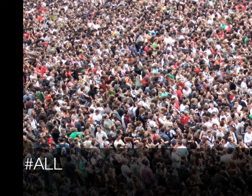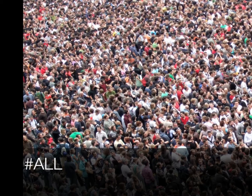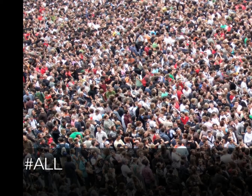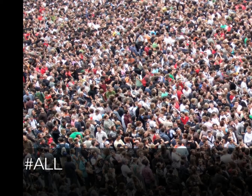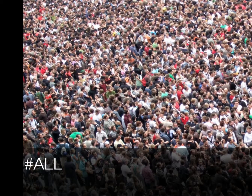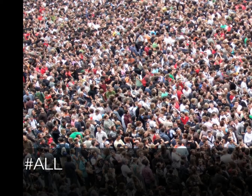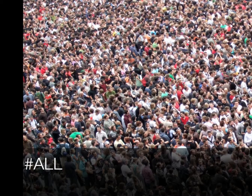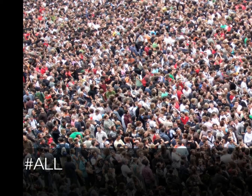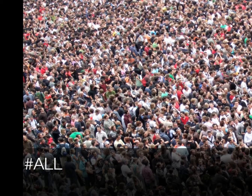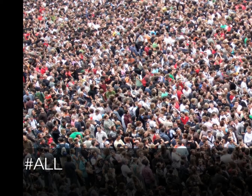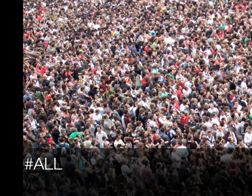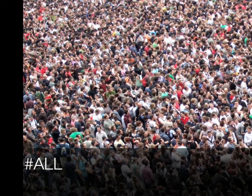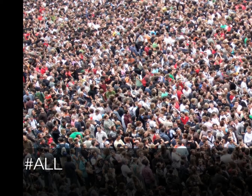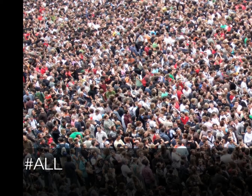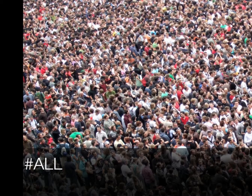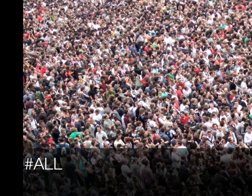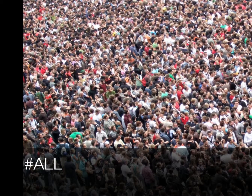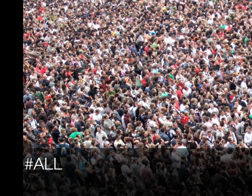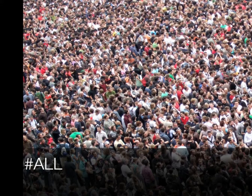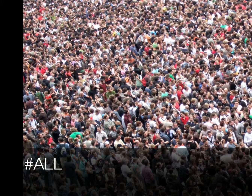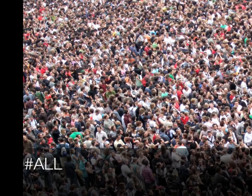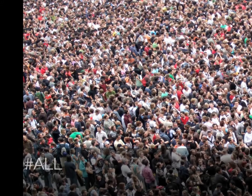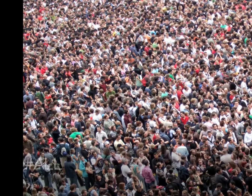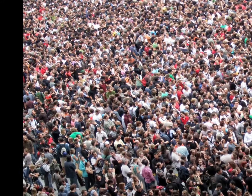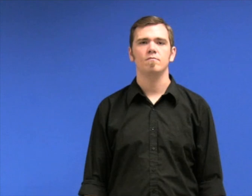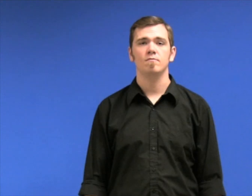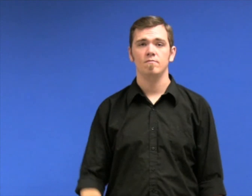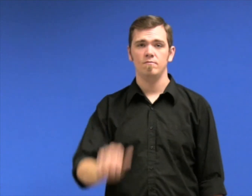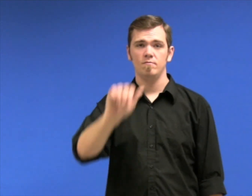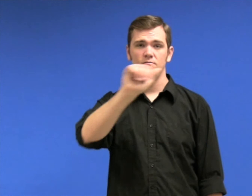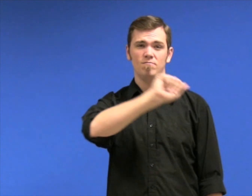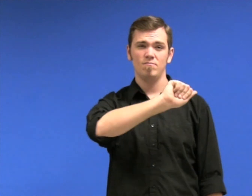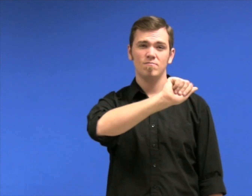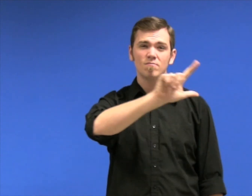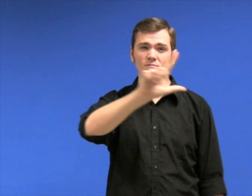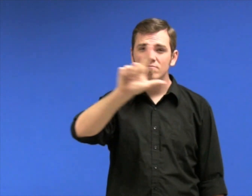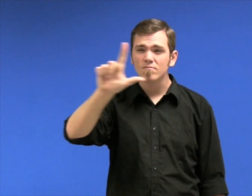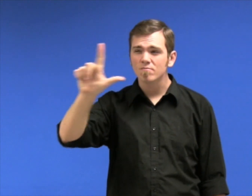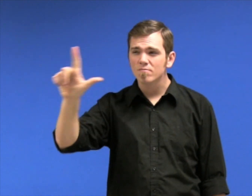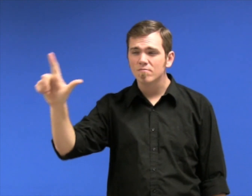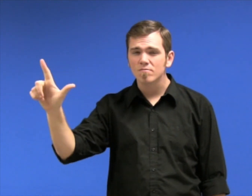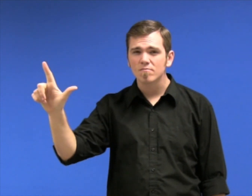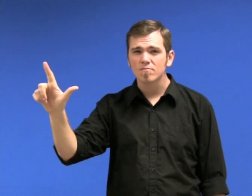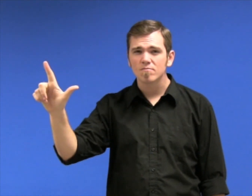All right, if you notice that little hashtag, that means that we're going to fingerspell the word in some way. And it's all.